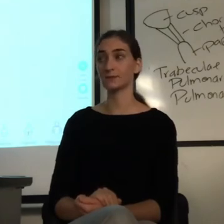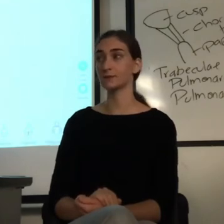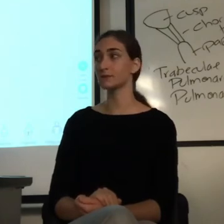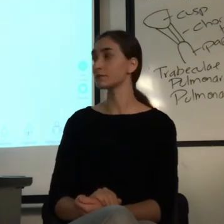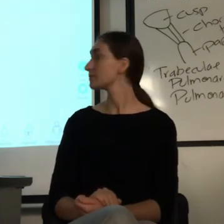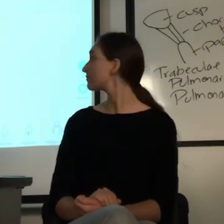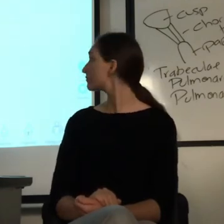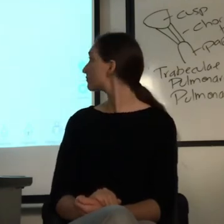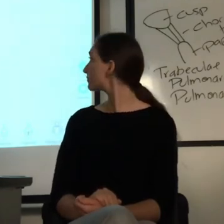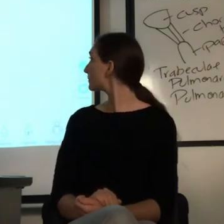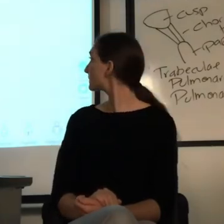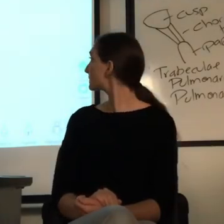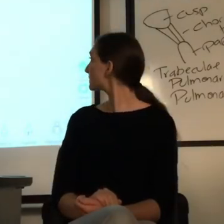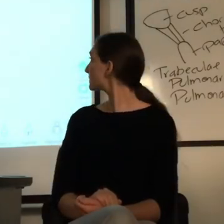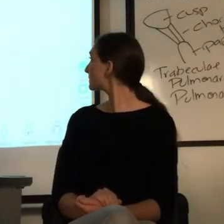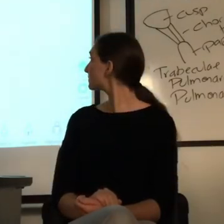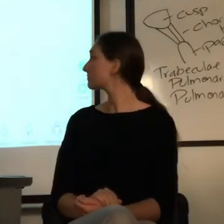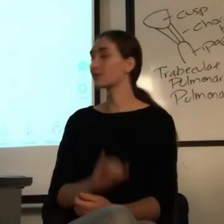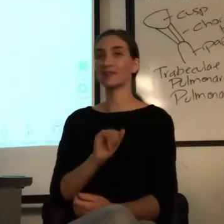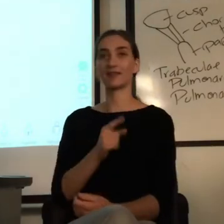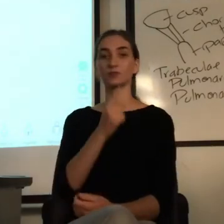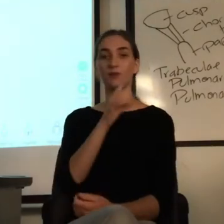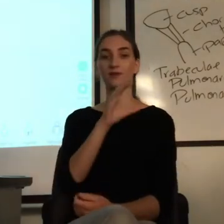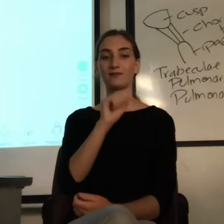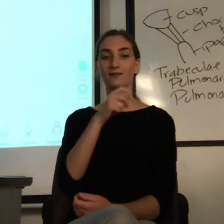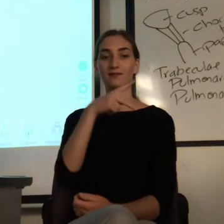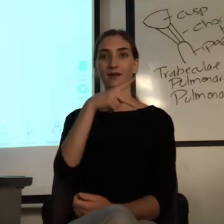I highlighted one cusp here. What vowel is this?